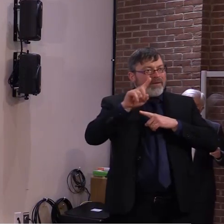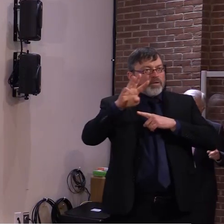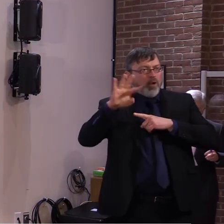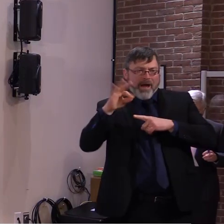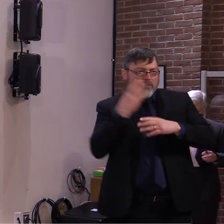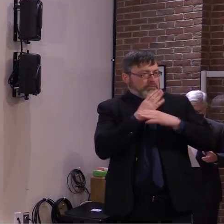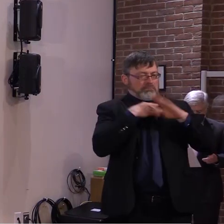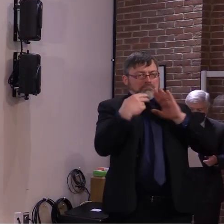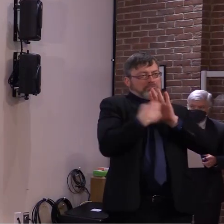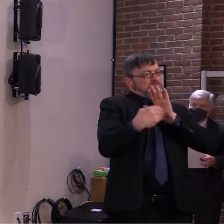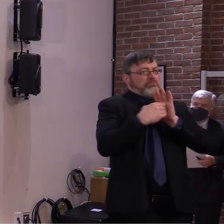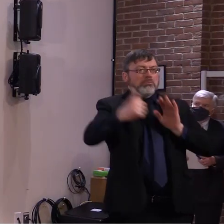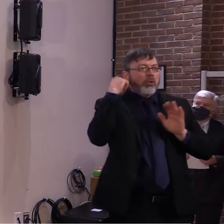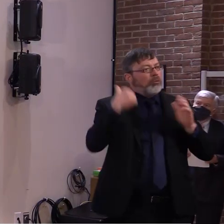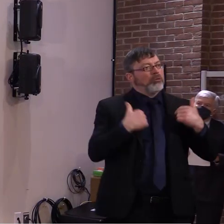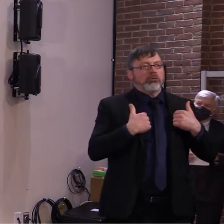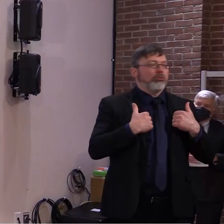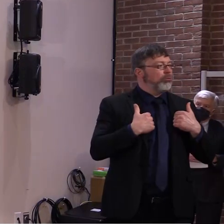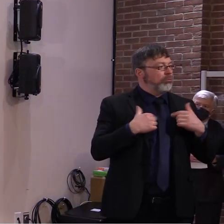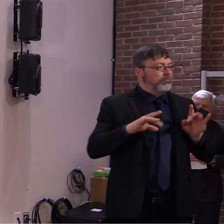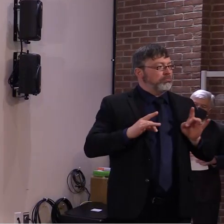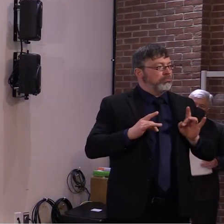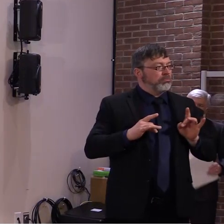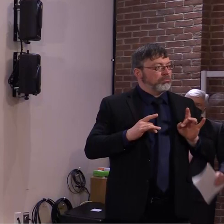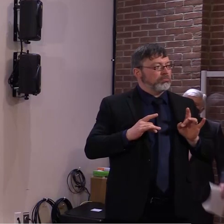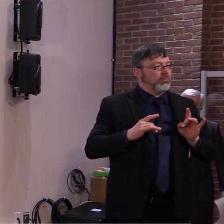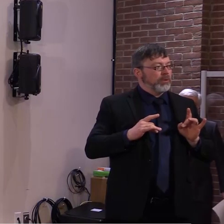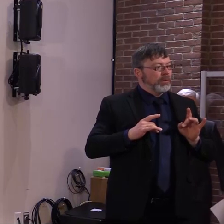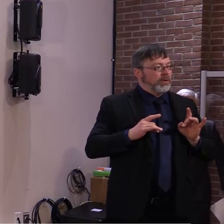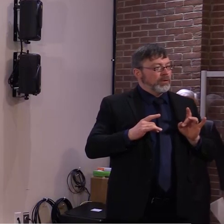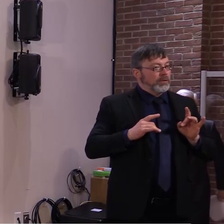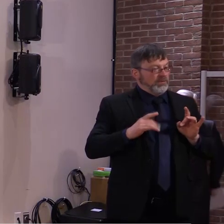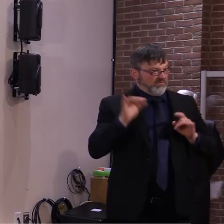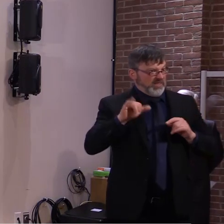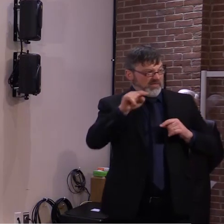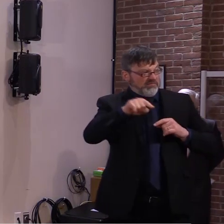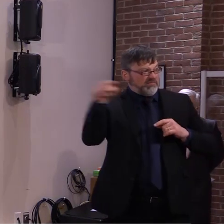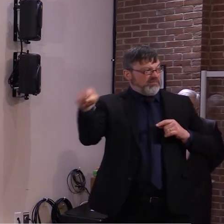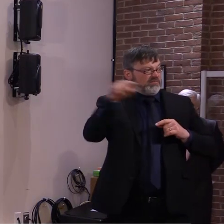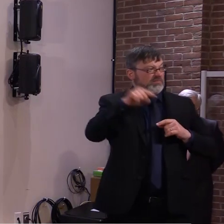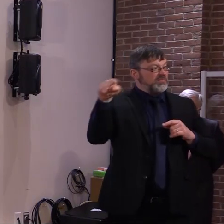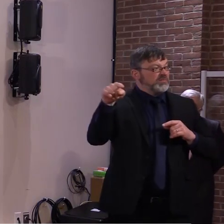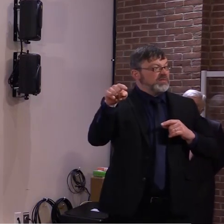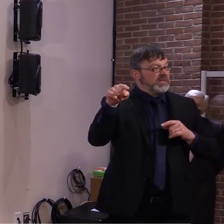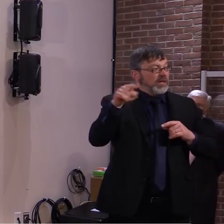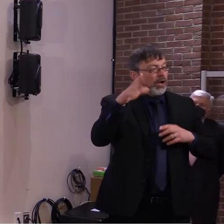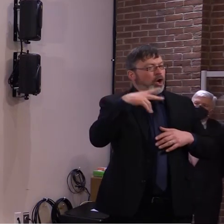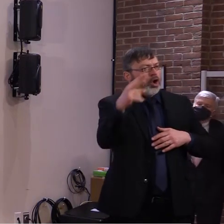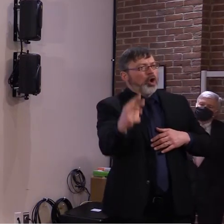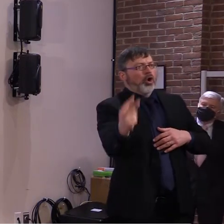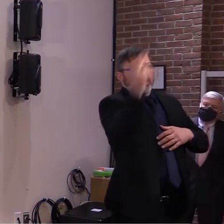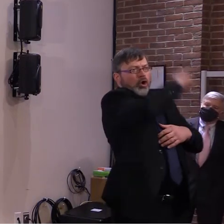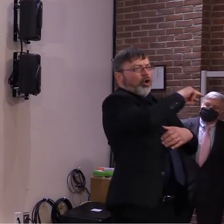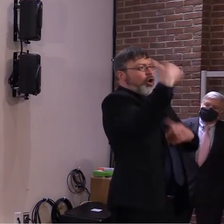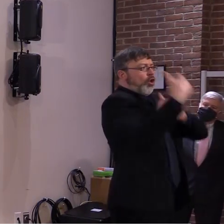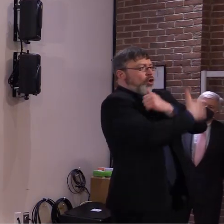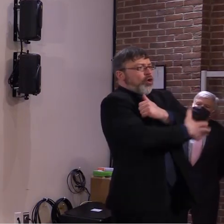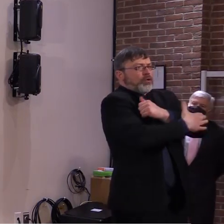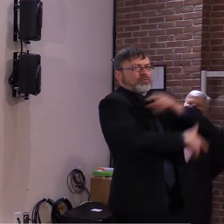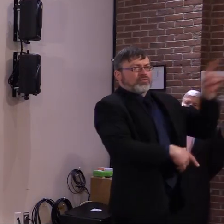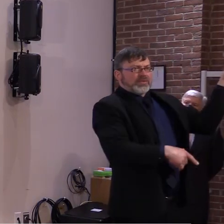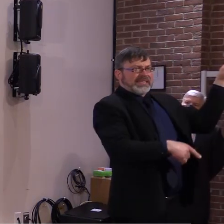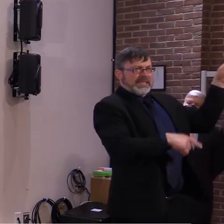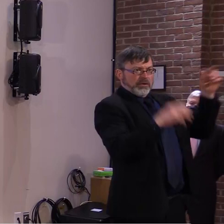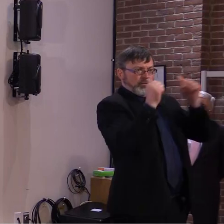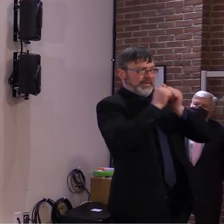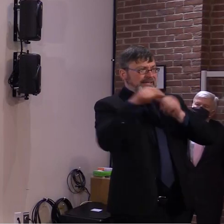Brazil, though that is still under active investigation. But keep in mind, it's not just the variant strains that are responsible